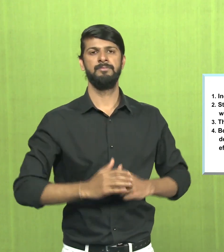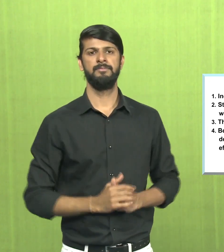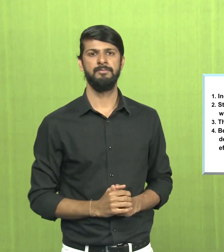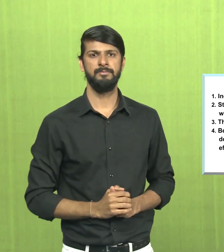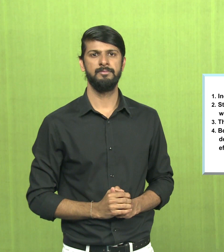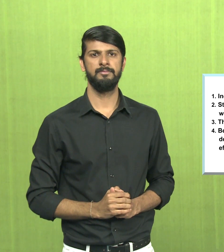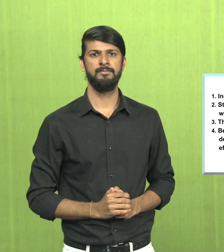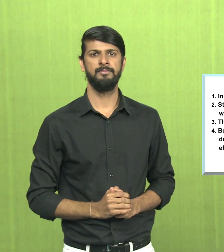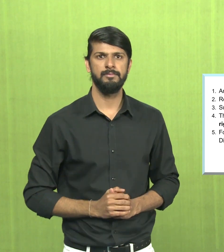soul.